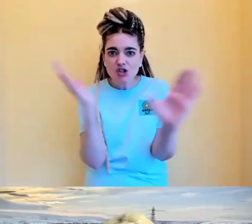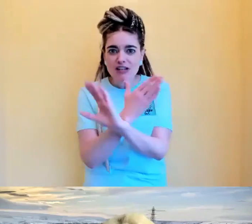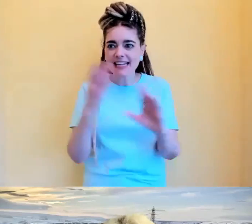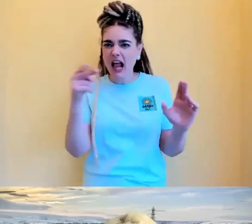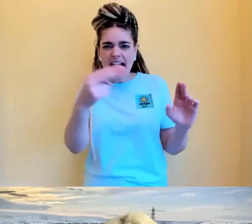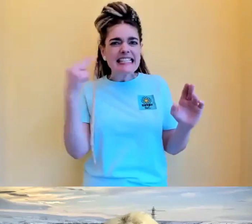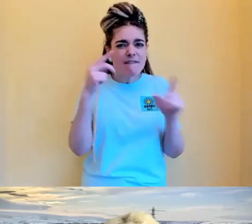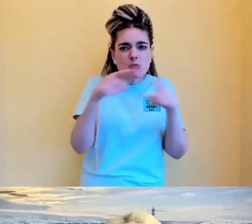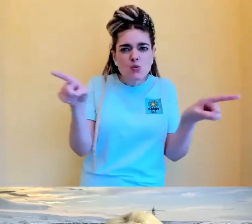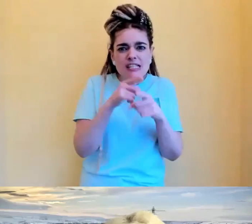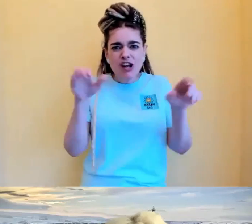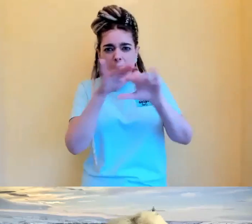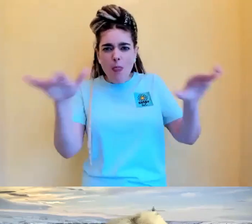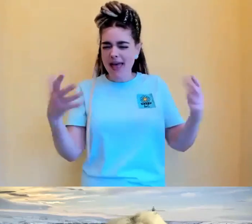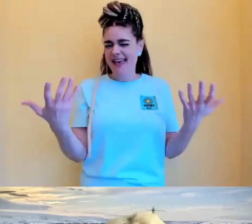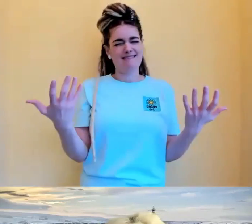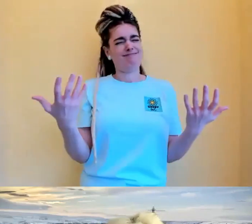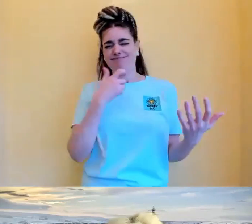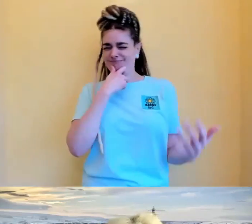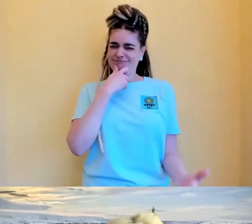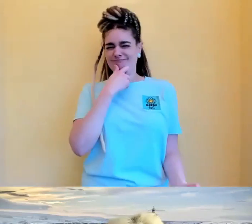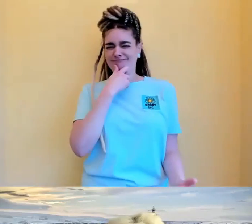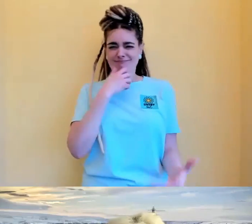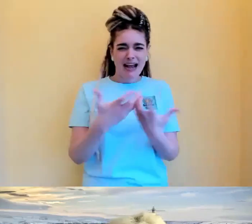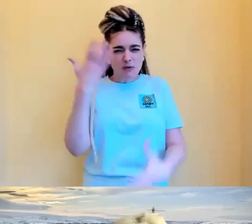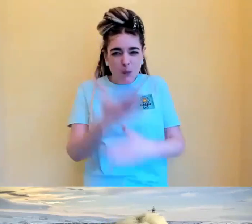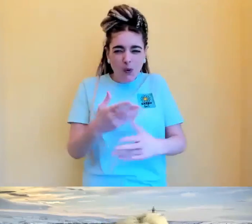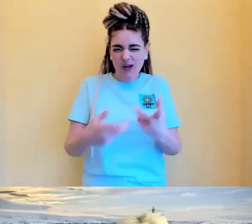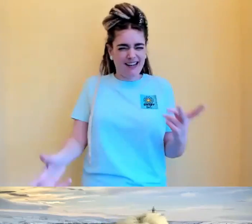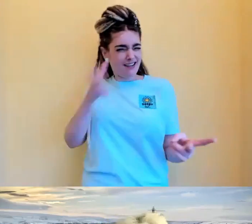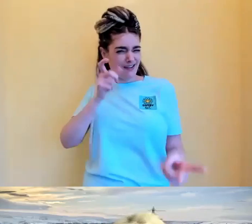musicians actually work? How does it work? What is it they're hearing?